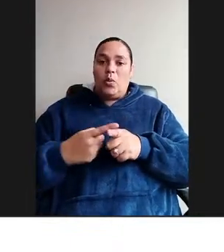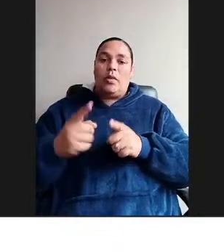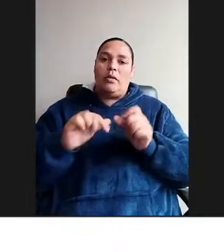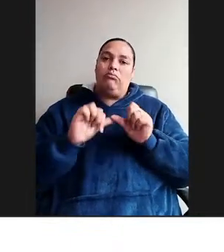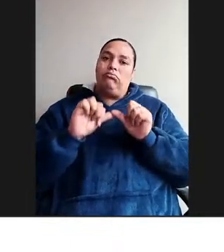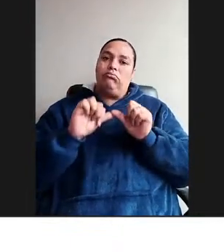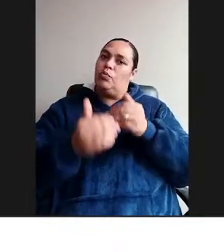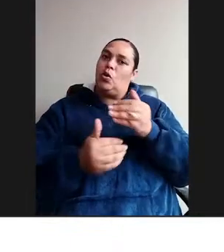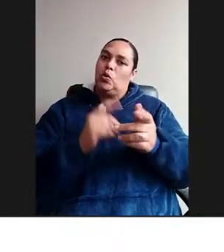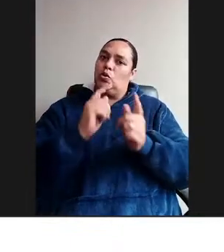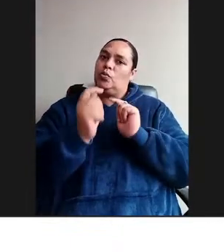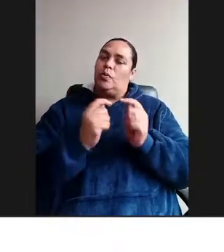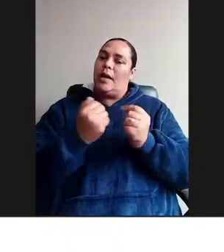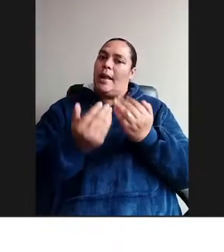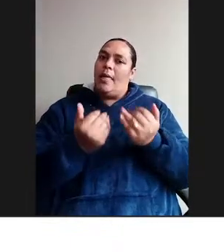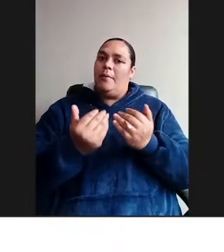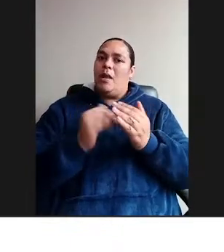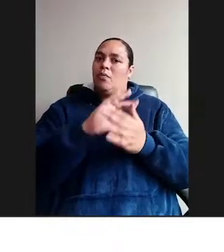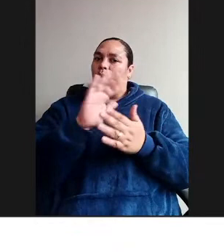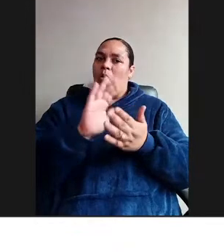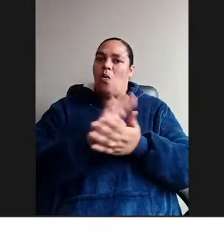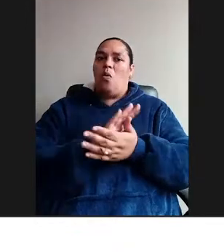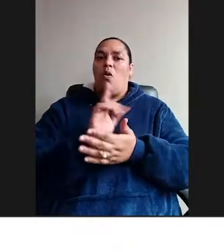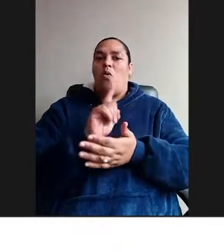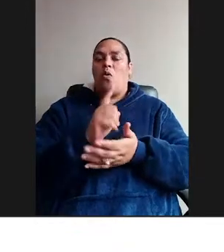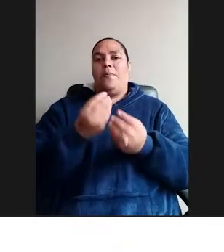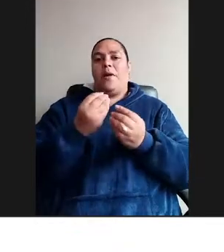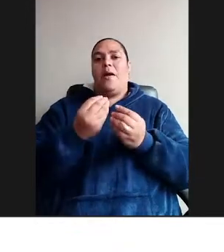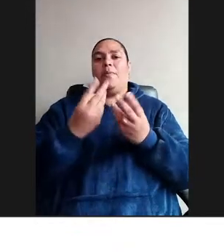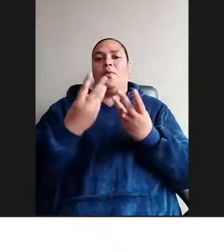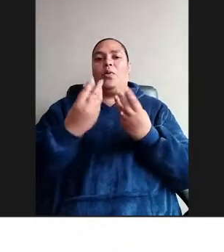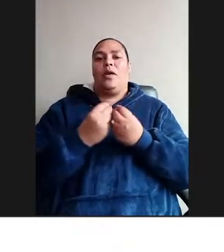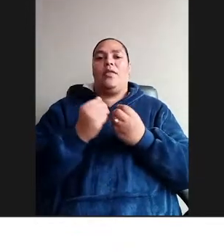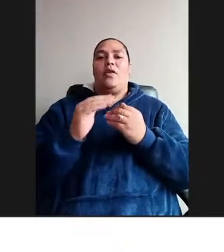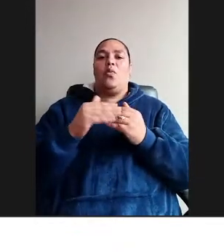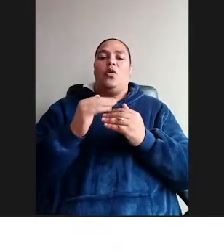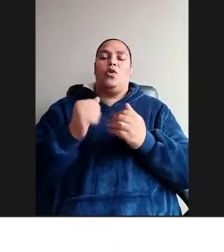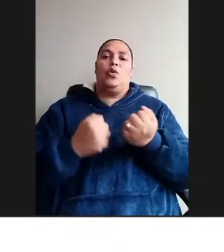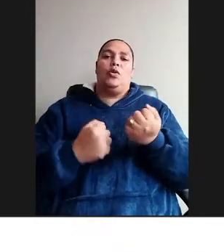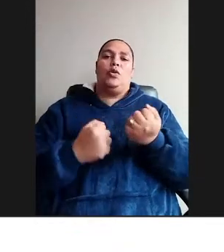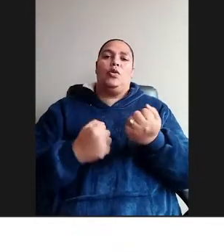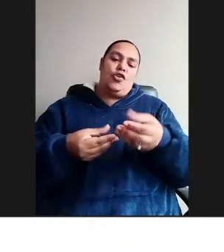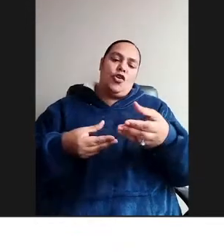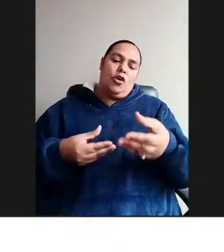all claims that have been received together with their supporting documentation.